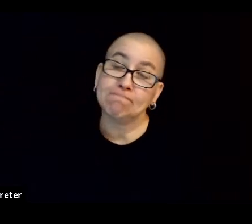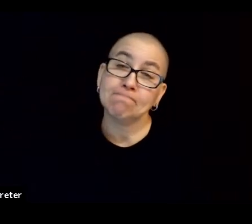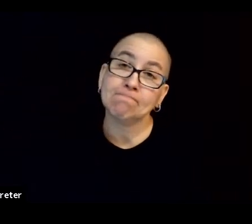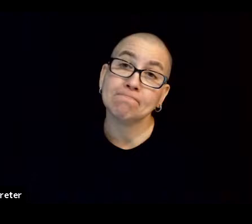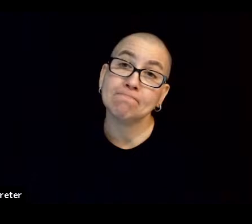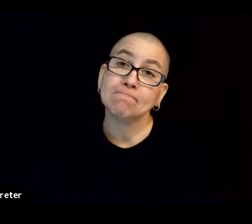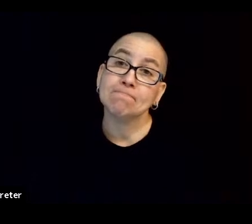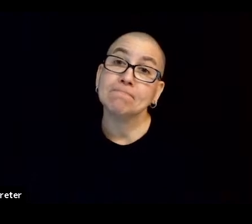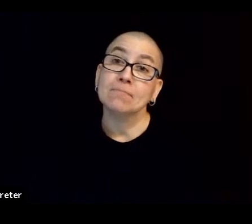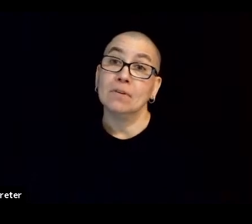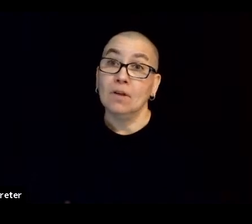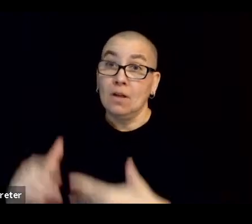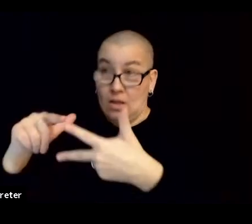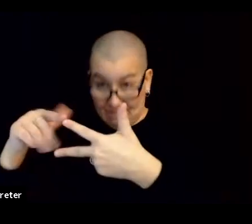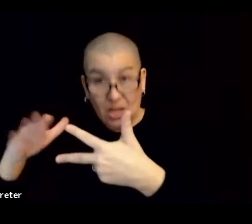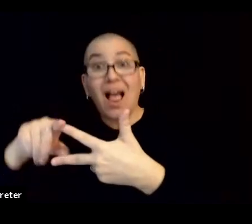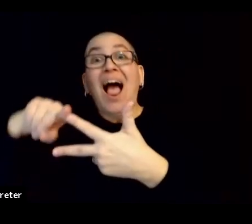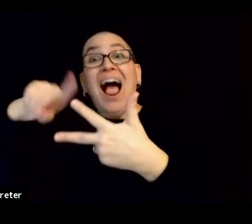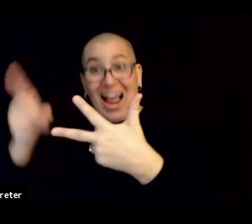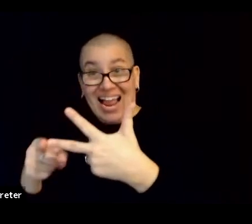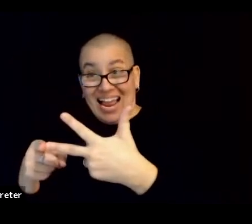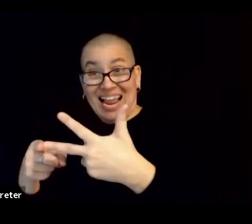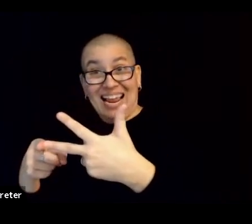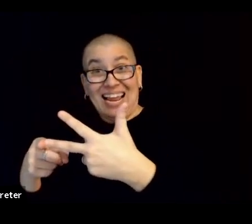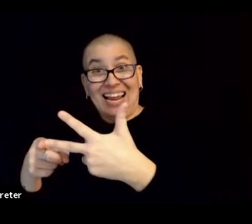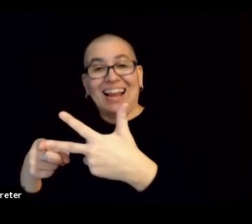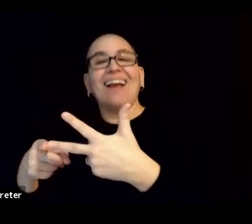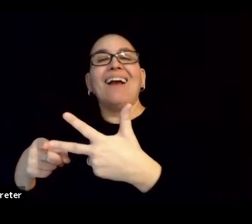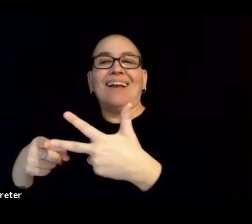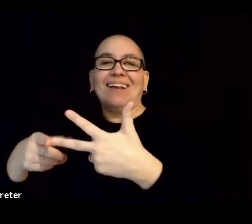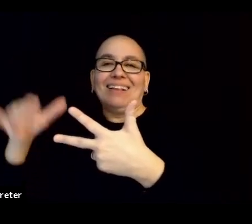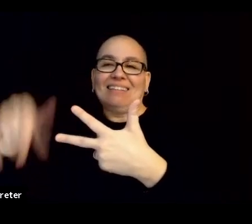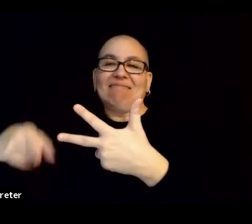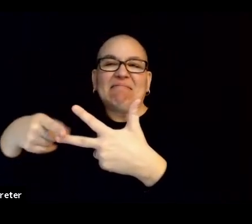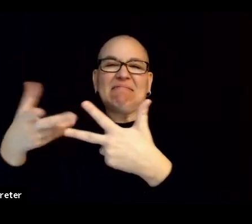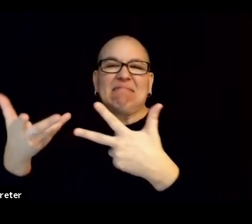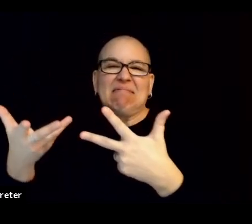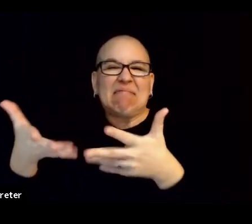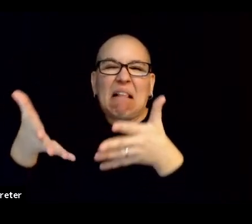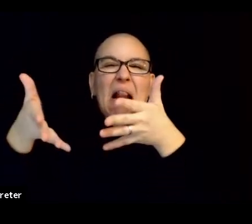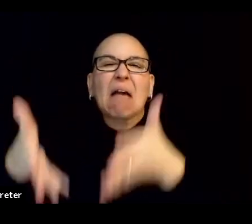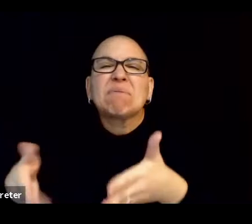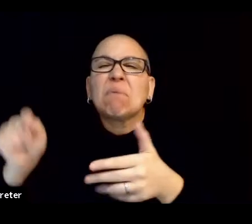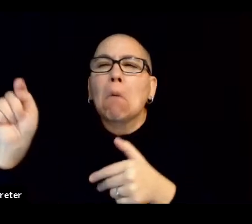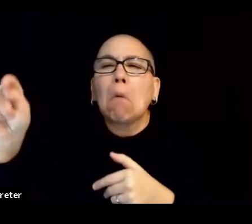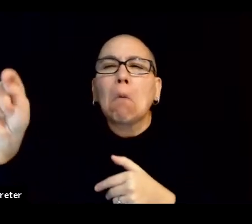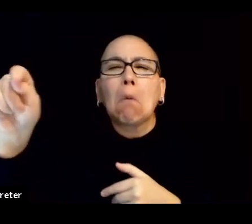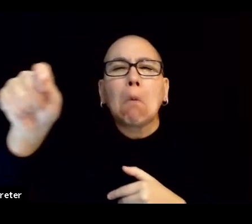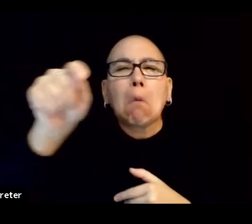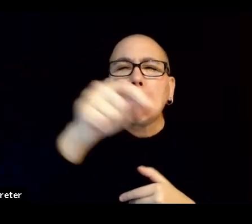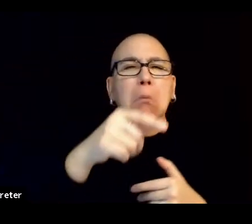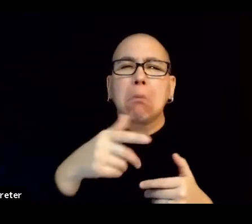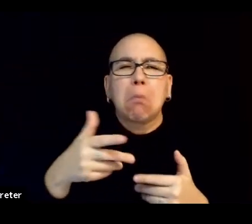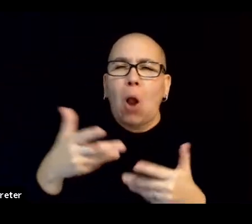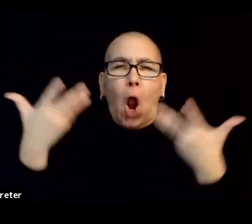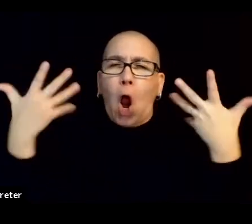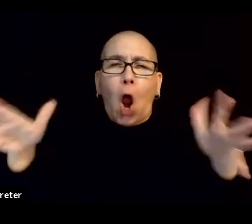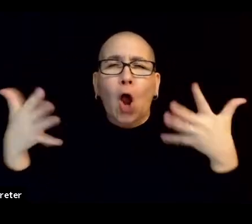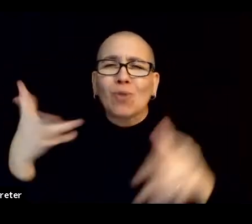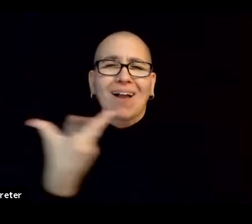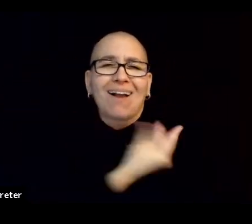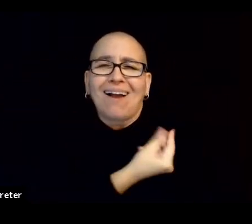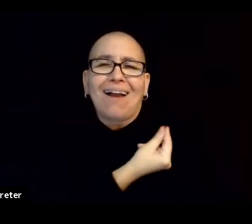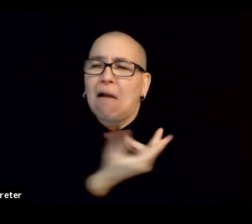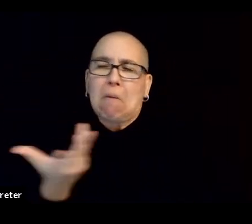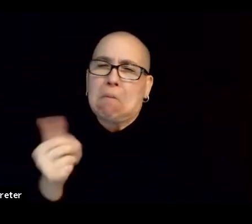we have the additional healthcare workers, a number of which have gotten vaccine, but not all. And then we have our group home